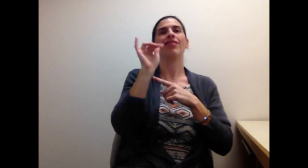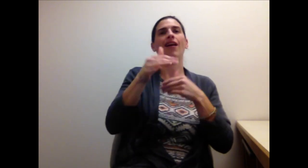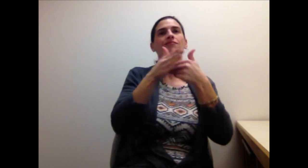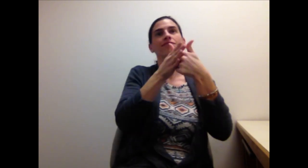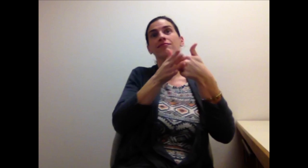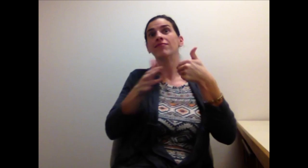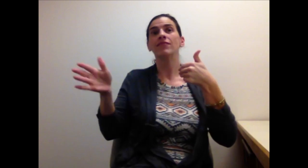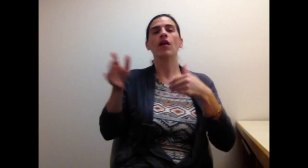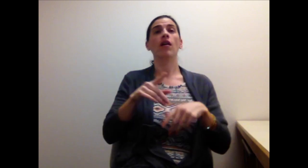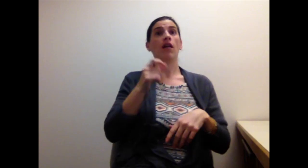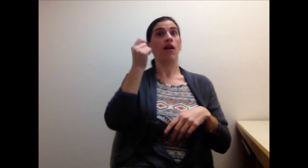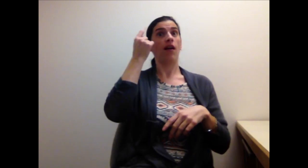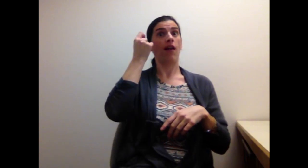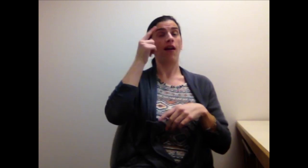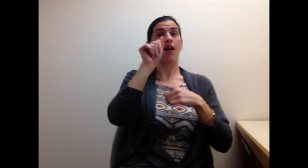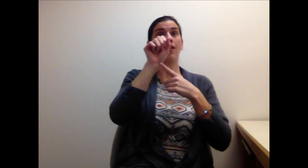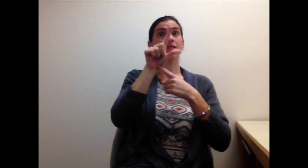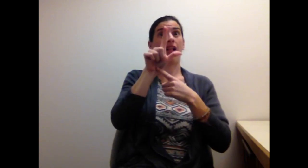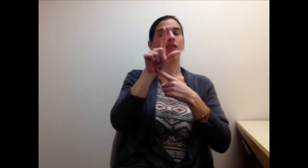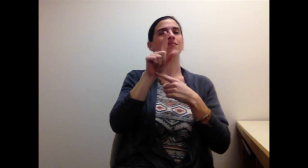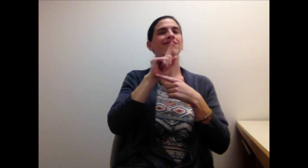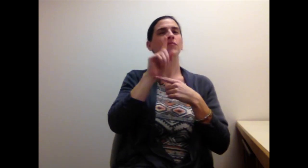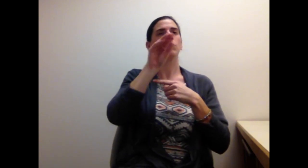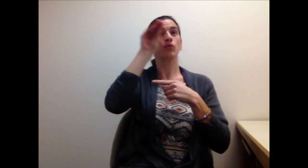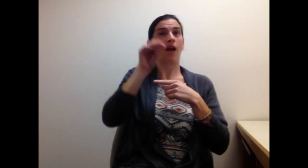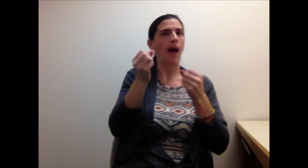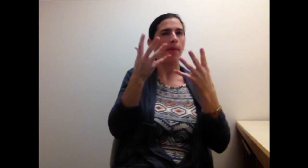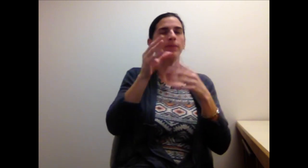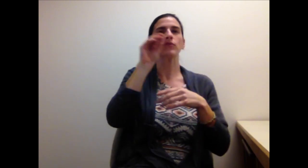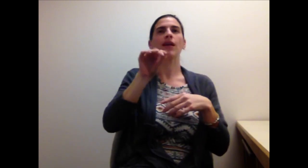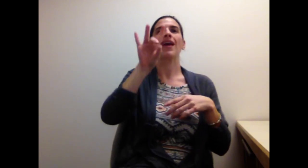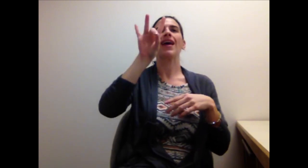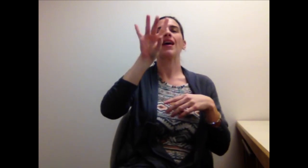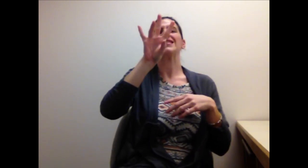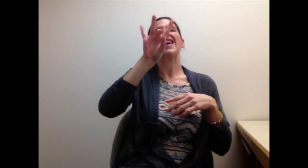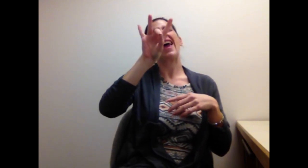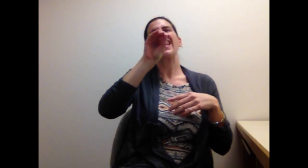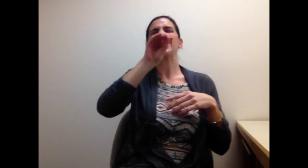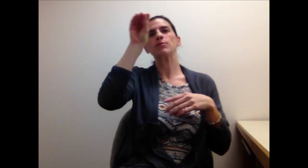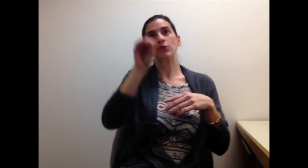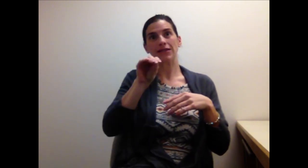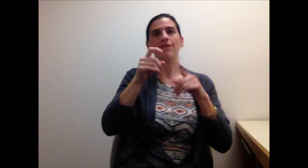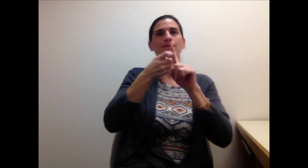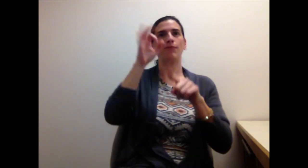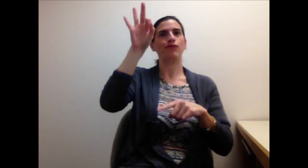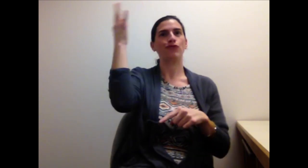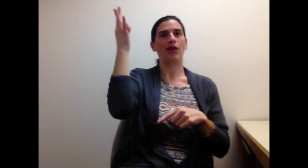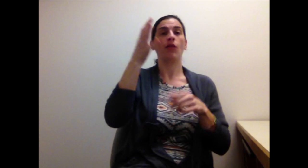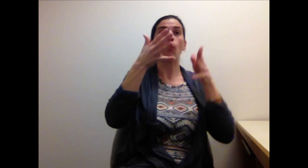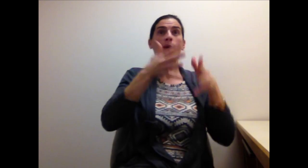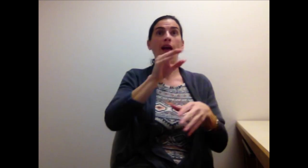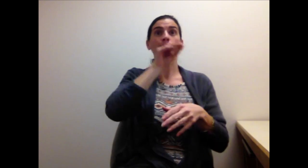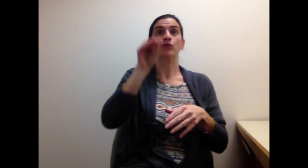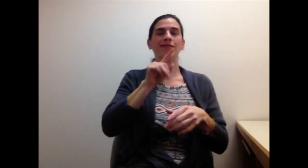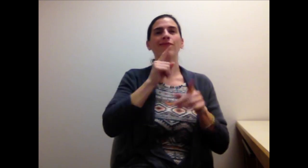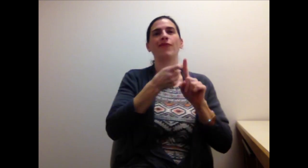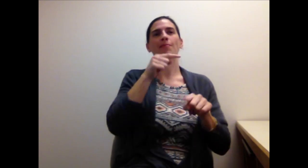Sign Language, and in 1817, all those together combined to make ASL. ASL is about